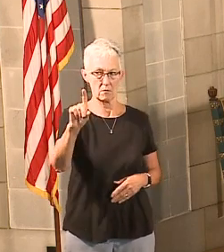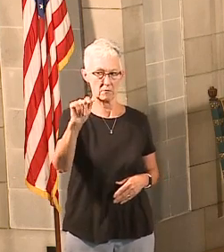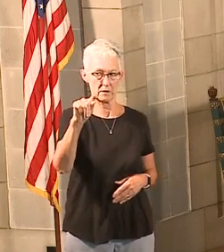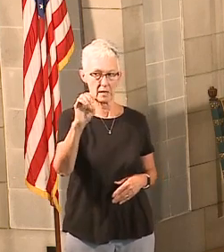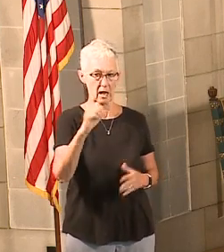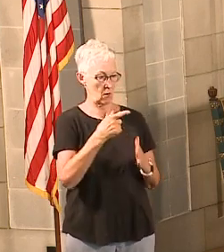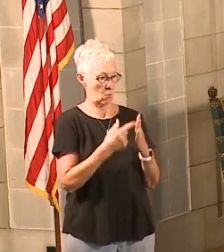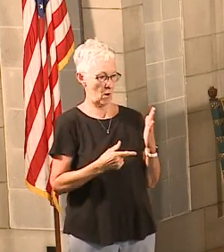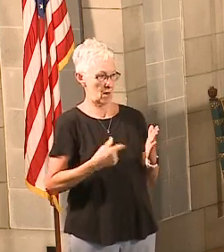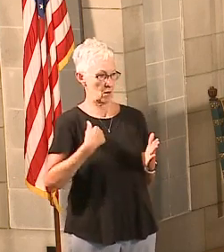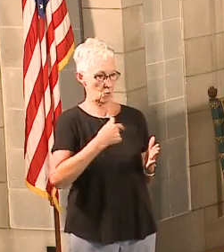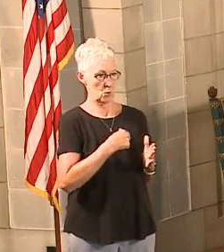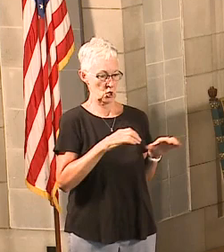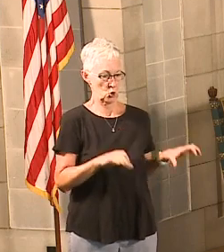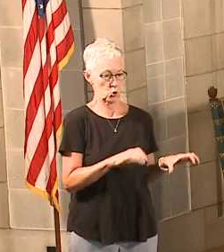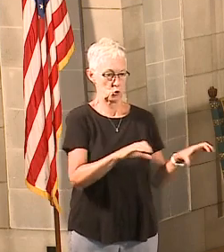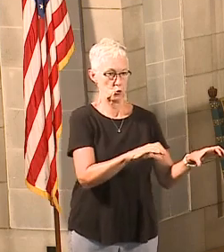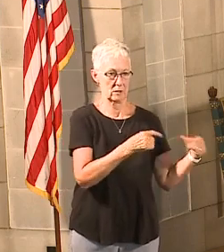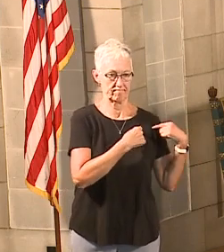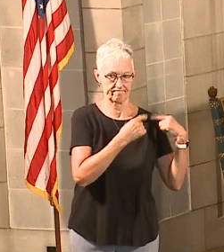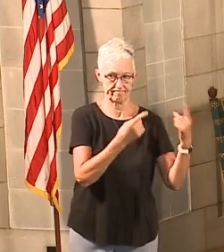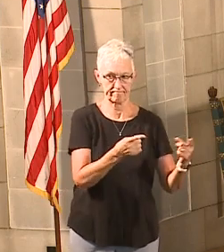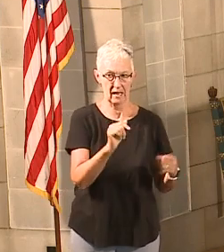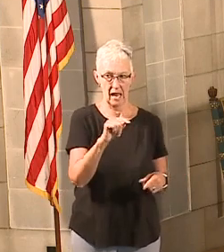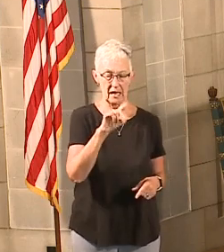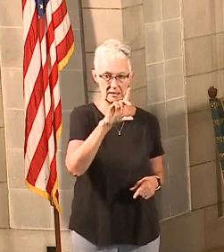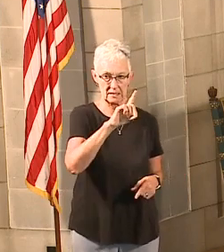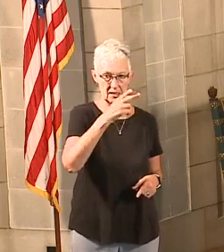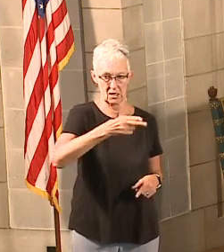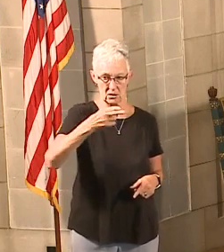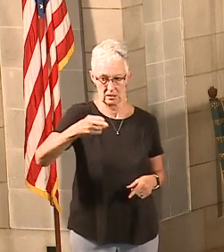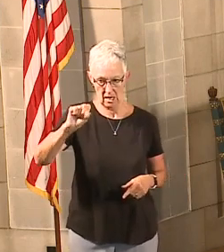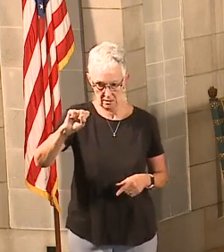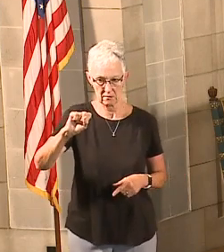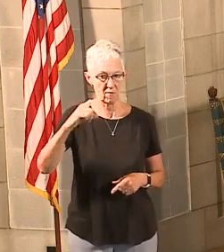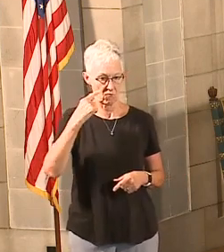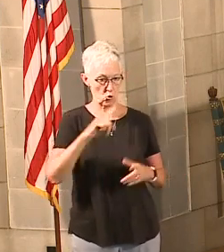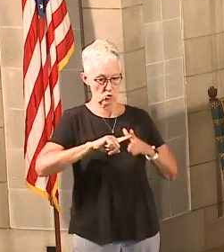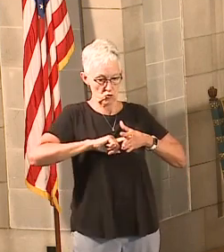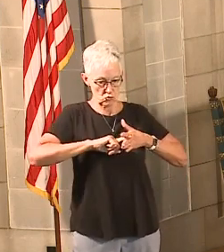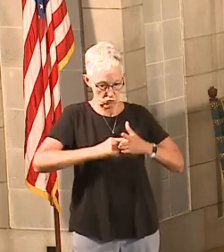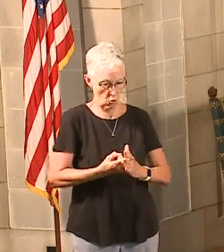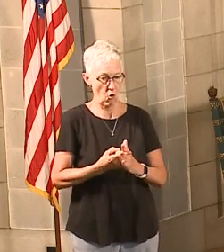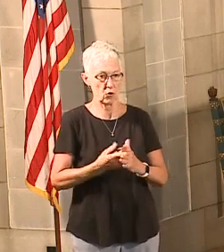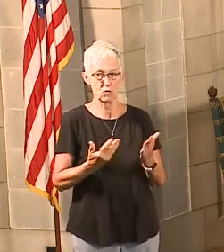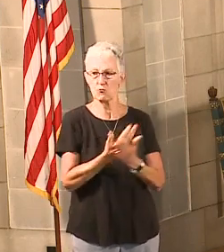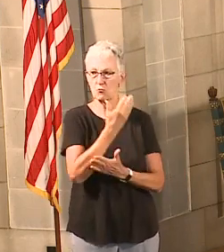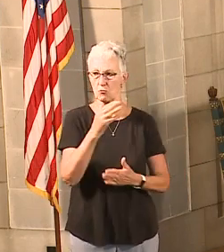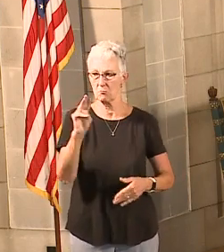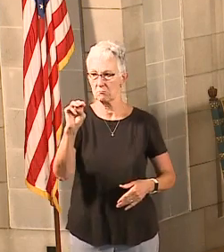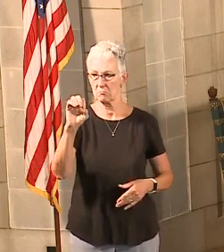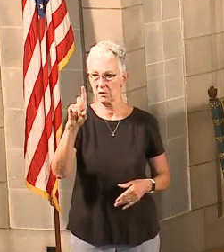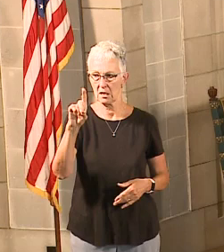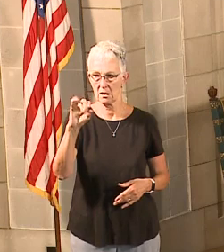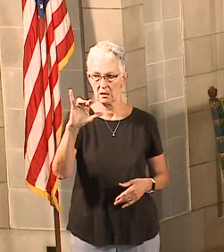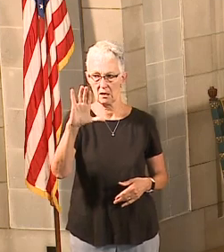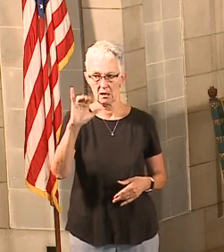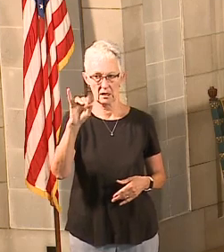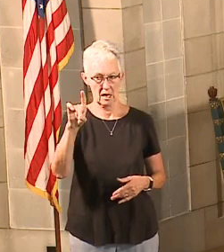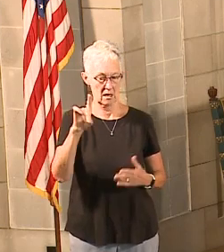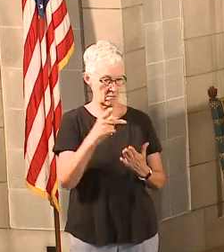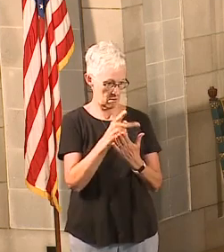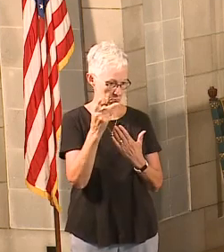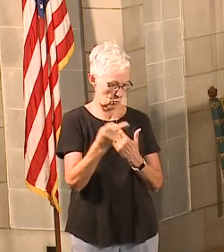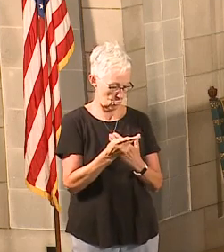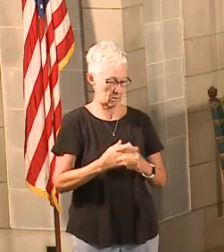have been doing at DHHS to prepare for the launch of Medicaid expansion. So as mentioned, we are right